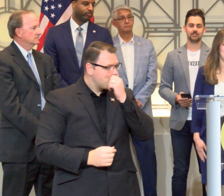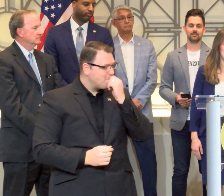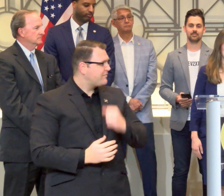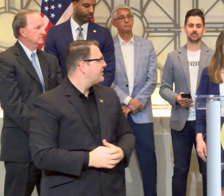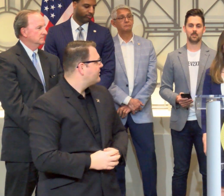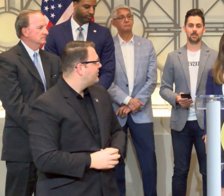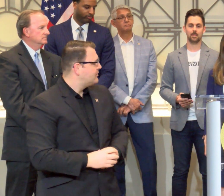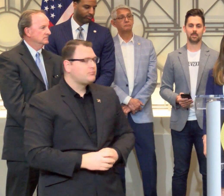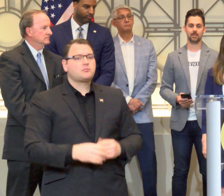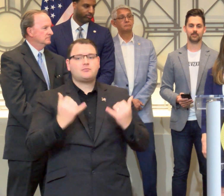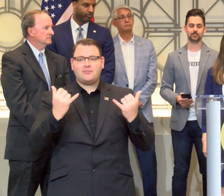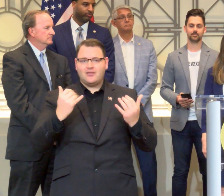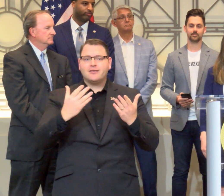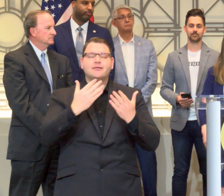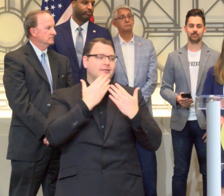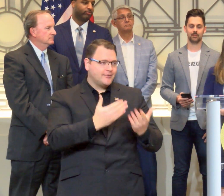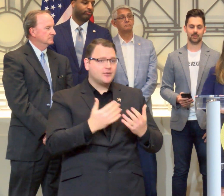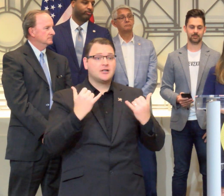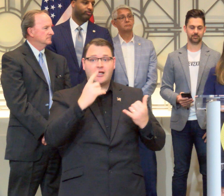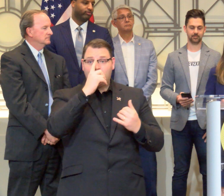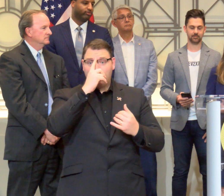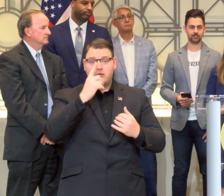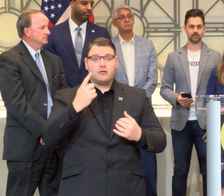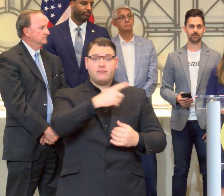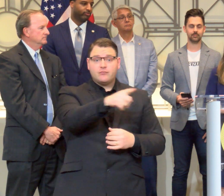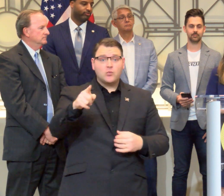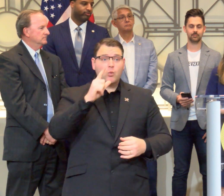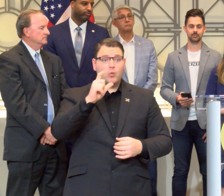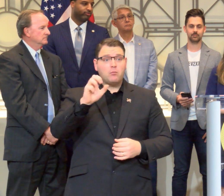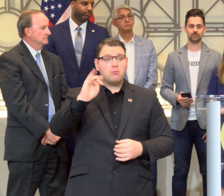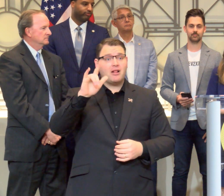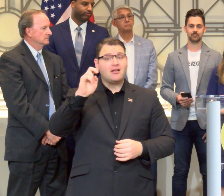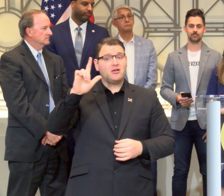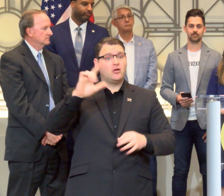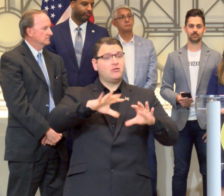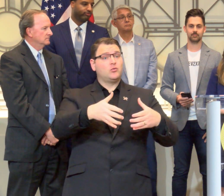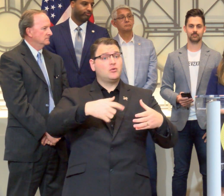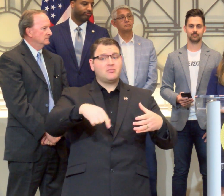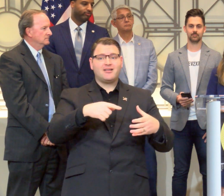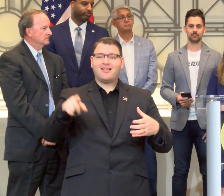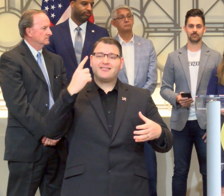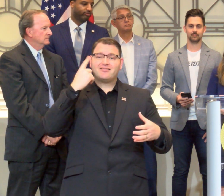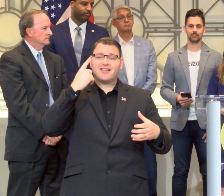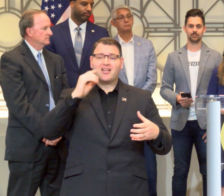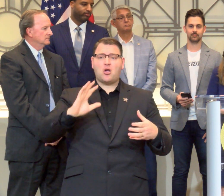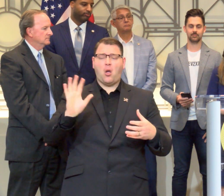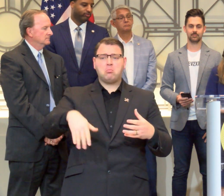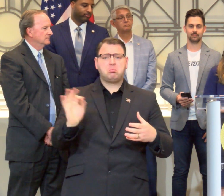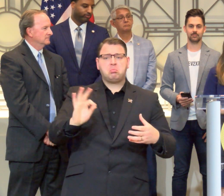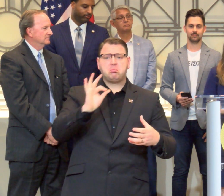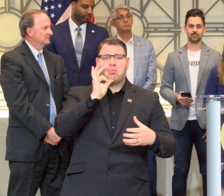Thank you. To my millennial peers out there, I know that this is seen as something that really wouldn't impact you because it's just been affecting older